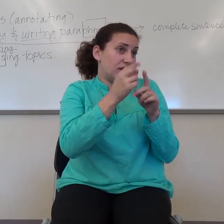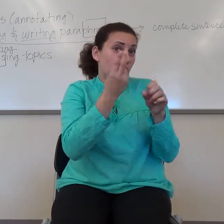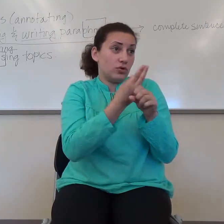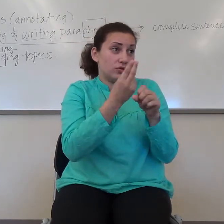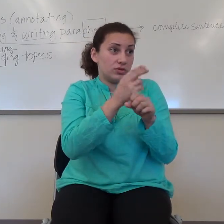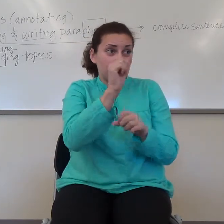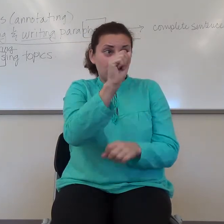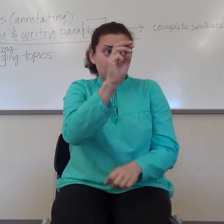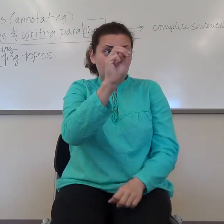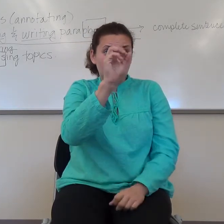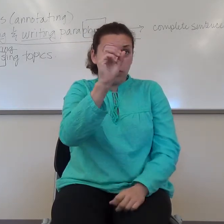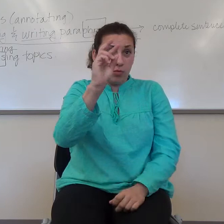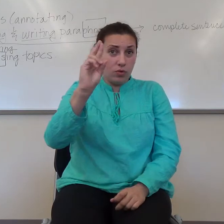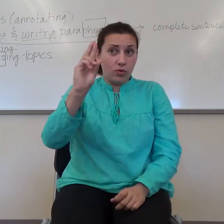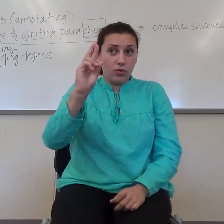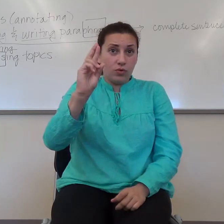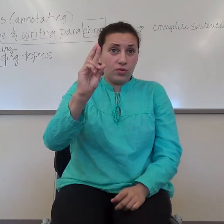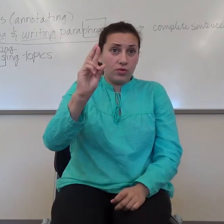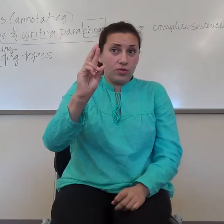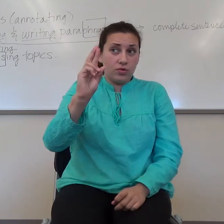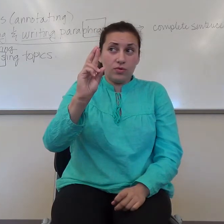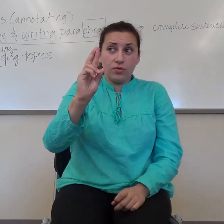this to mean? Admirable?